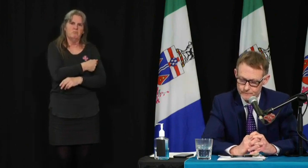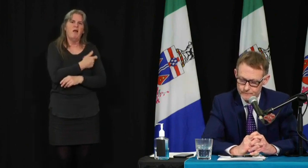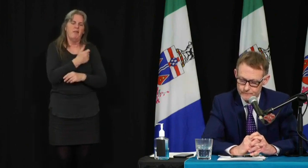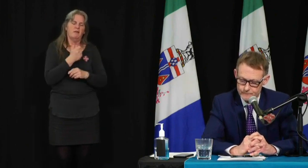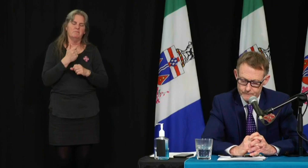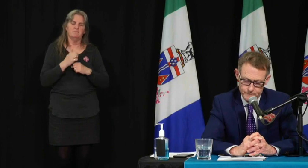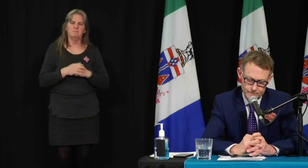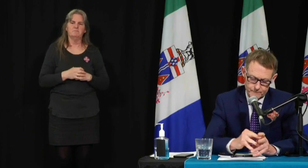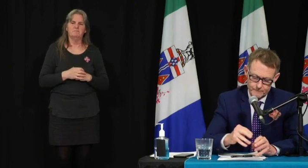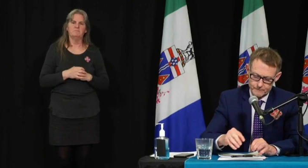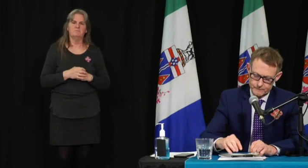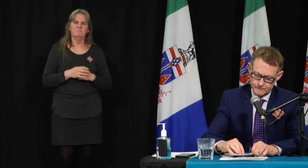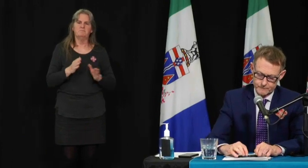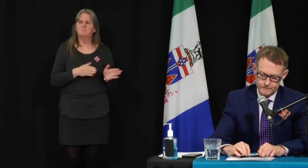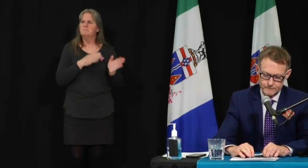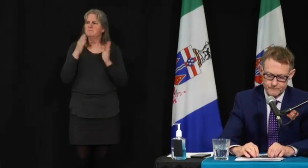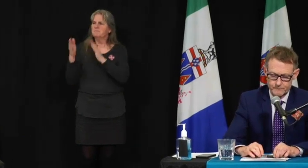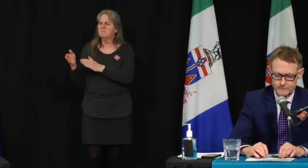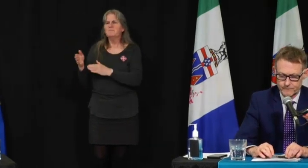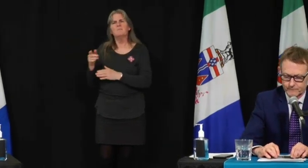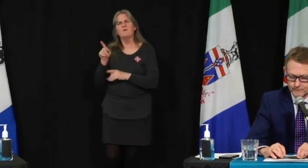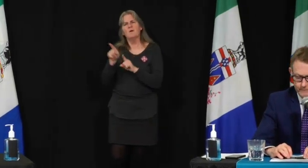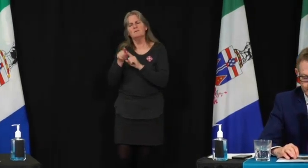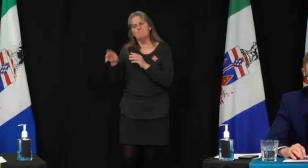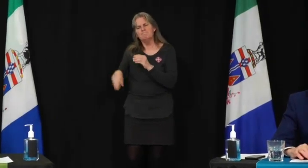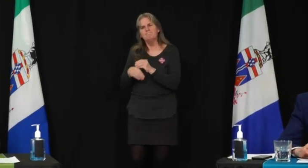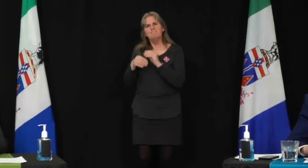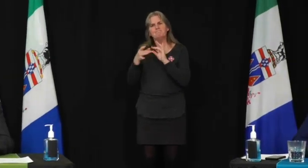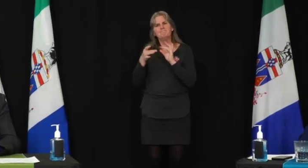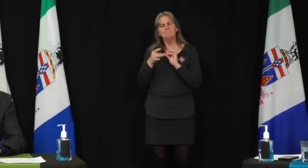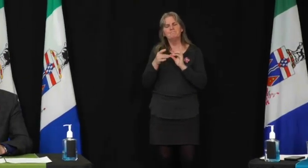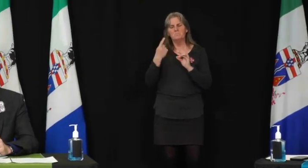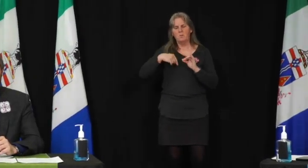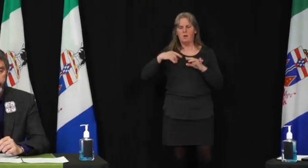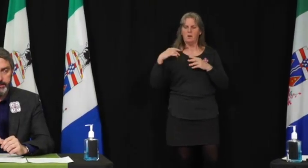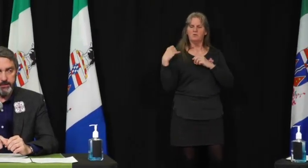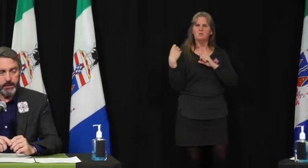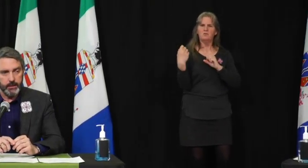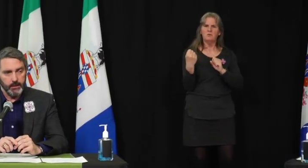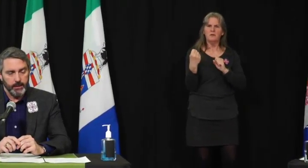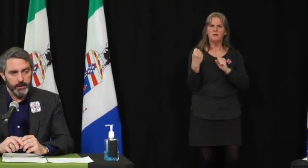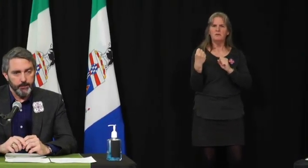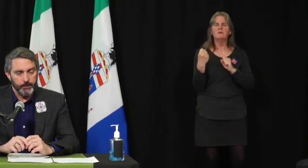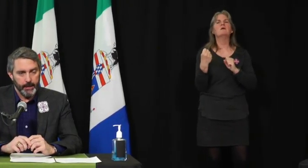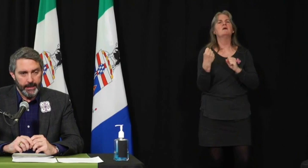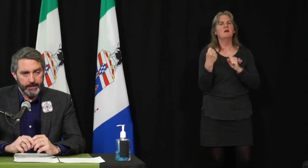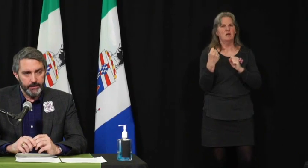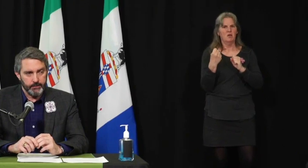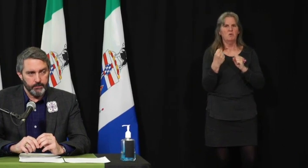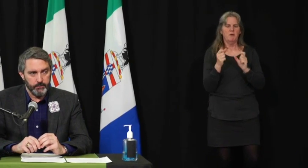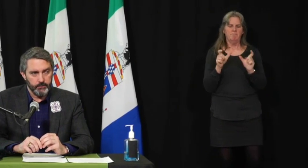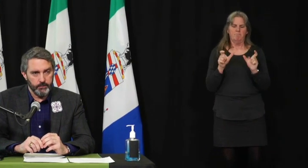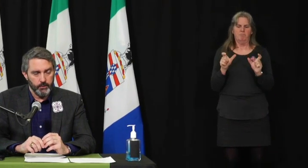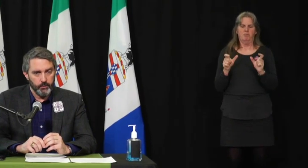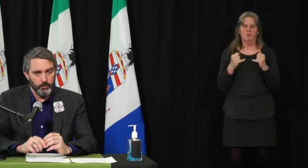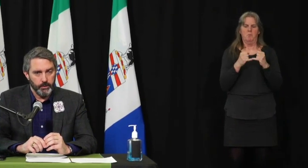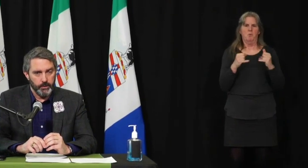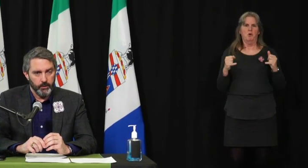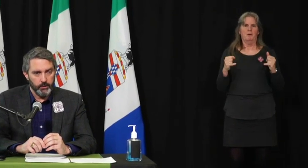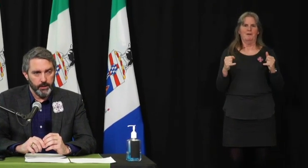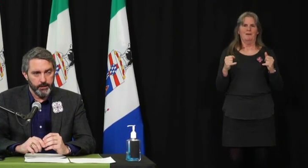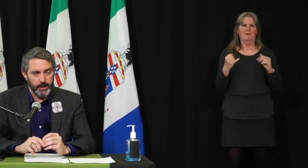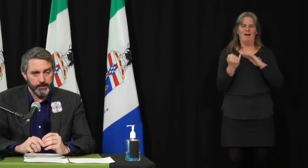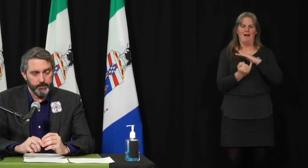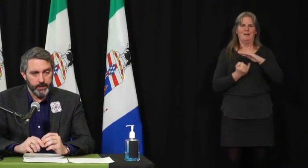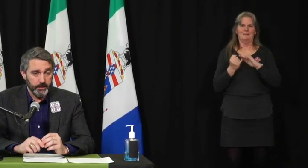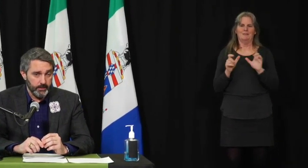I would just add to that as I said before, our strength is in the isolation, and we